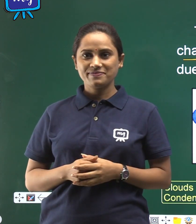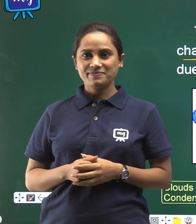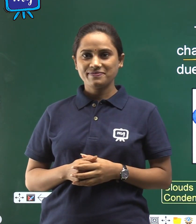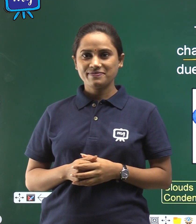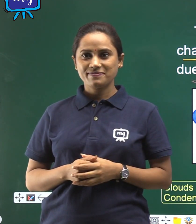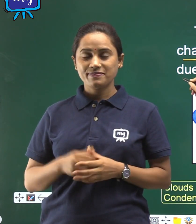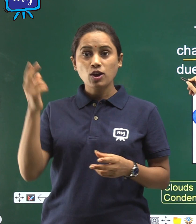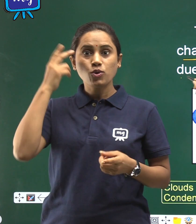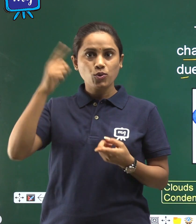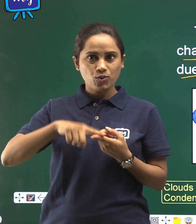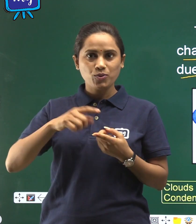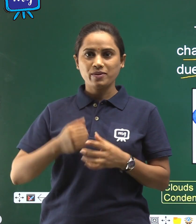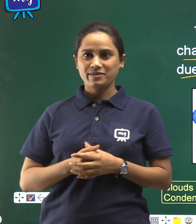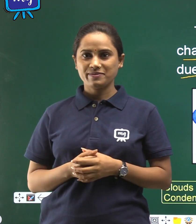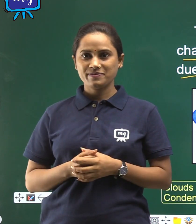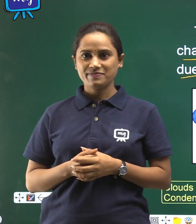due to